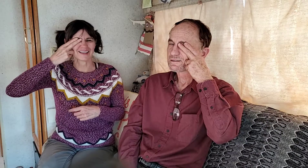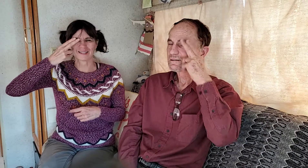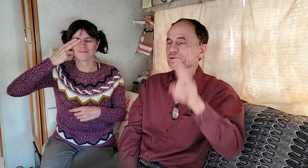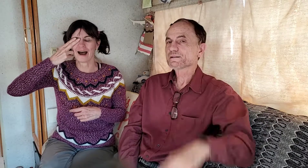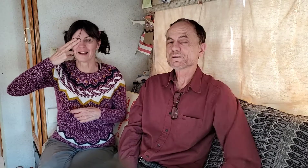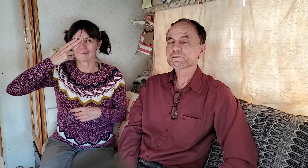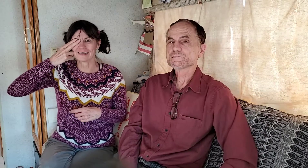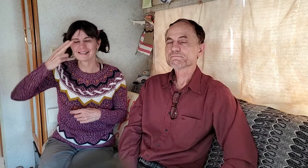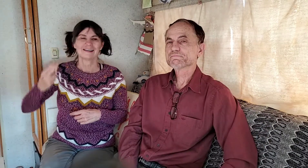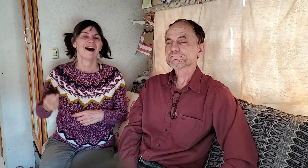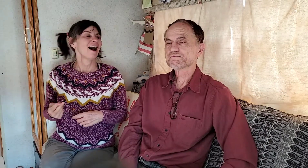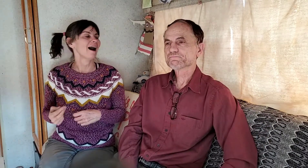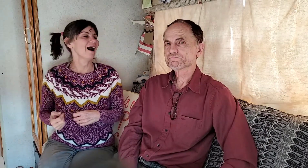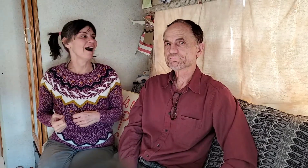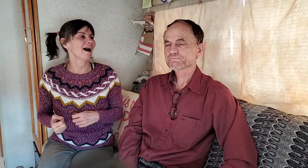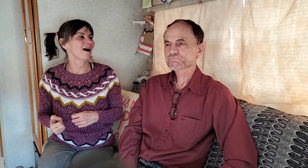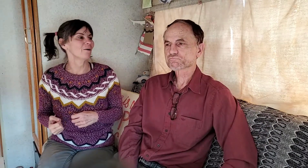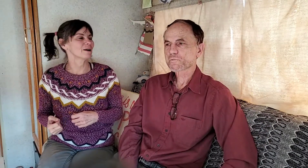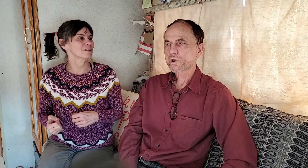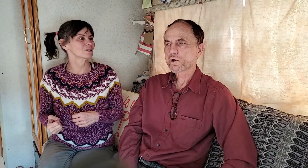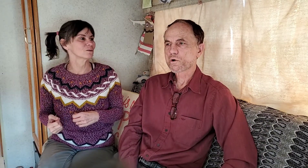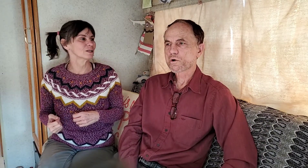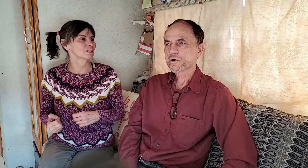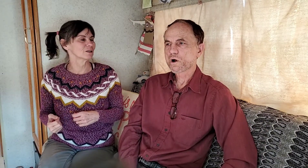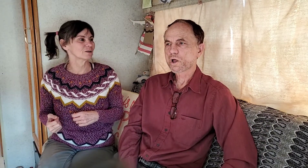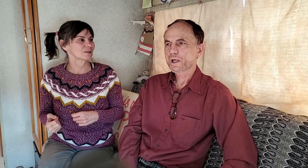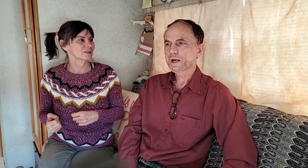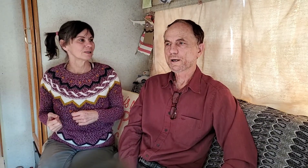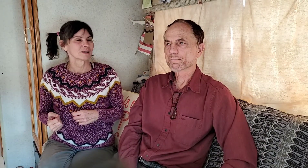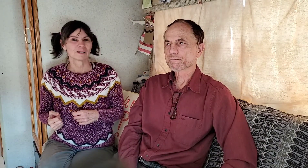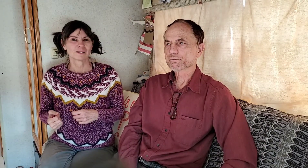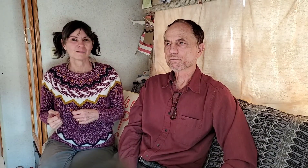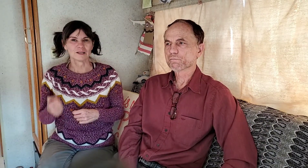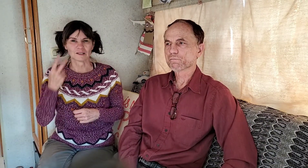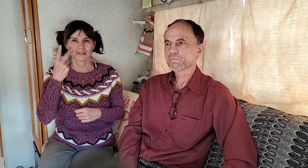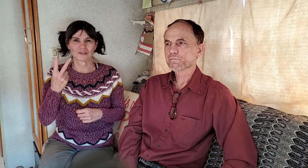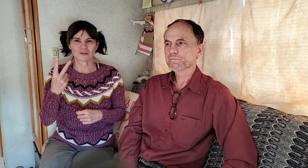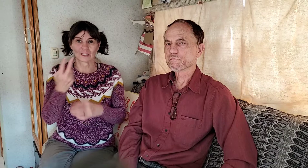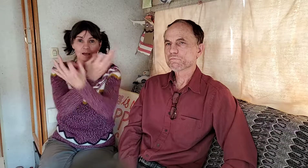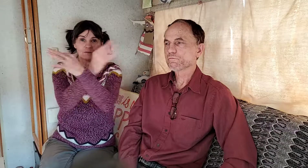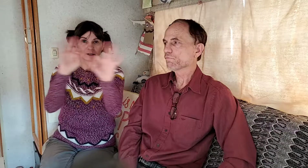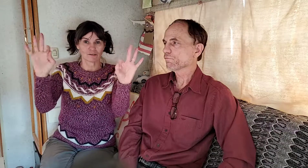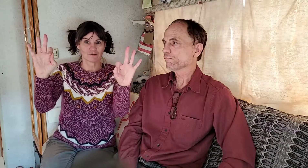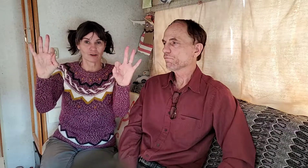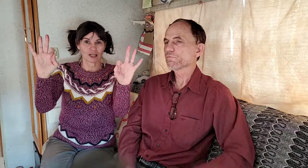a pirate. What else do we do? What else did you see? We did free.